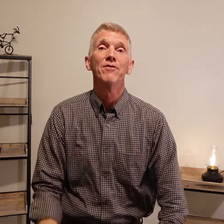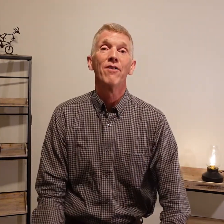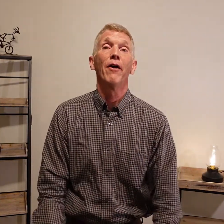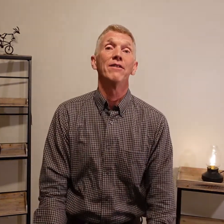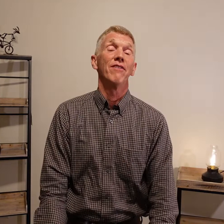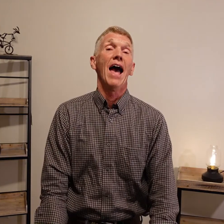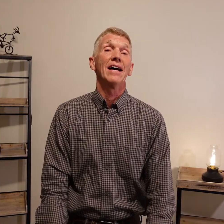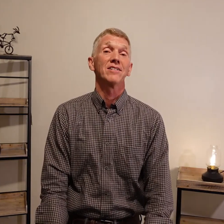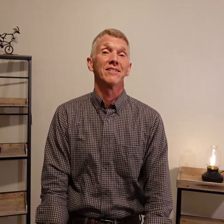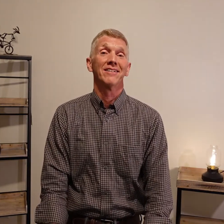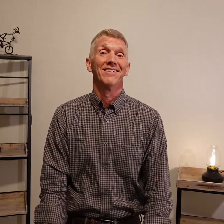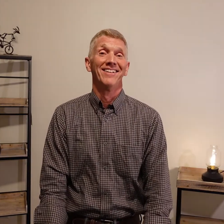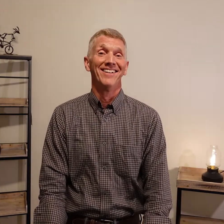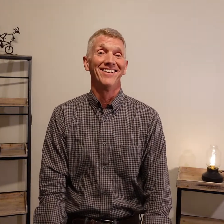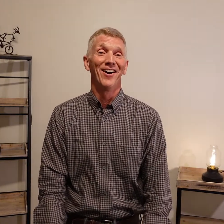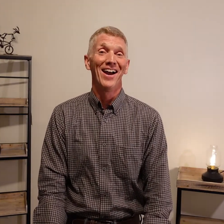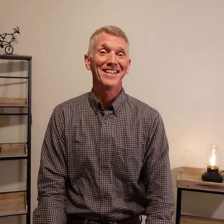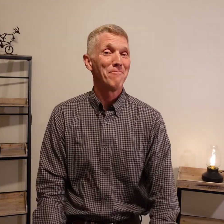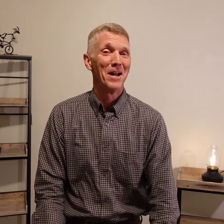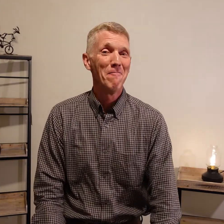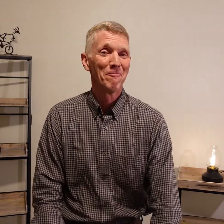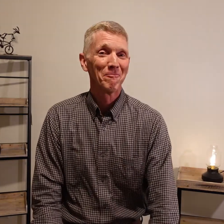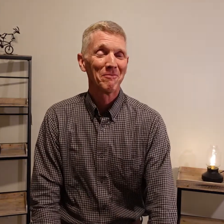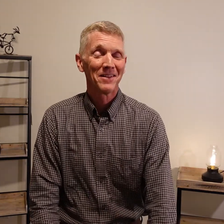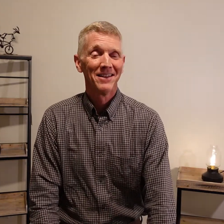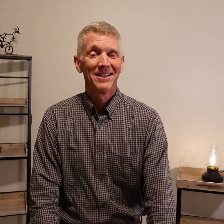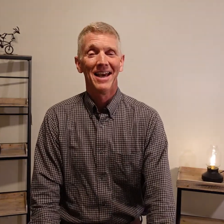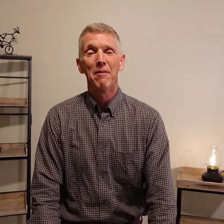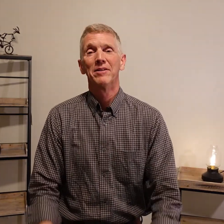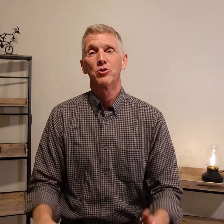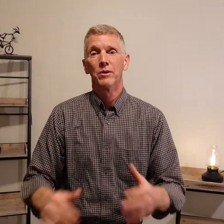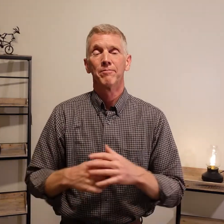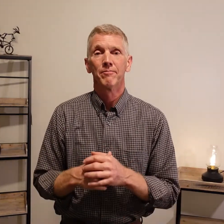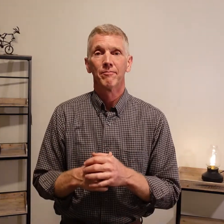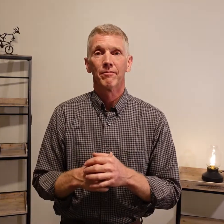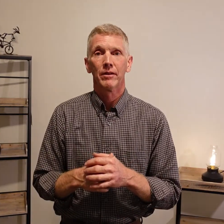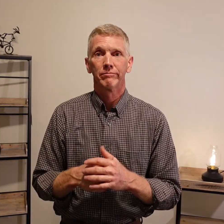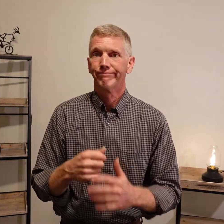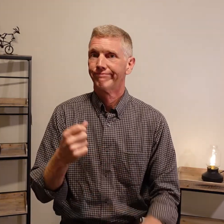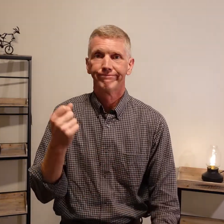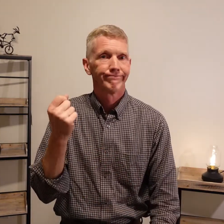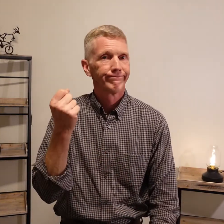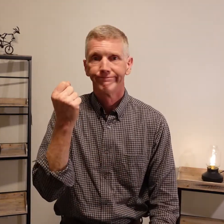very fast. All right, keep it up. Okay, how about this one?